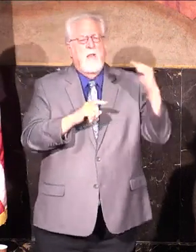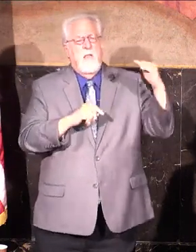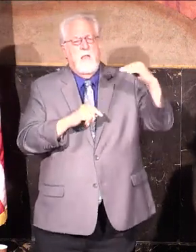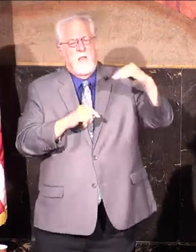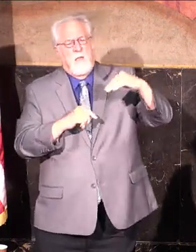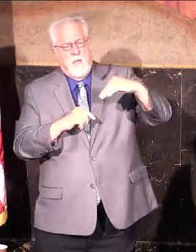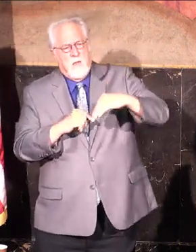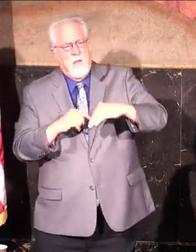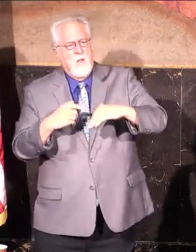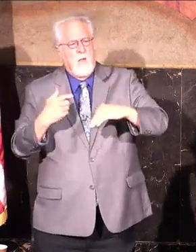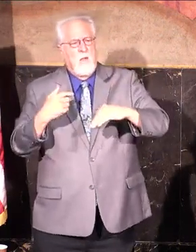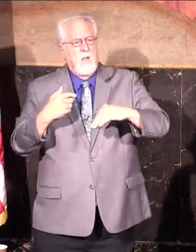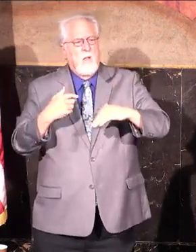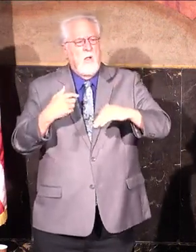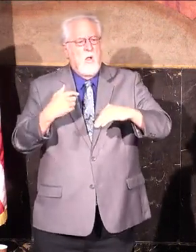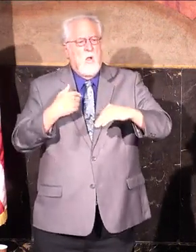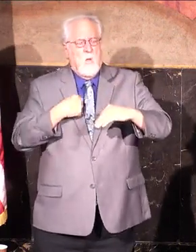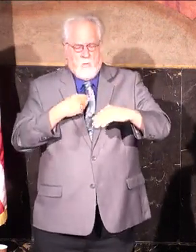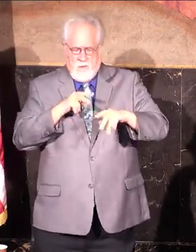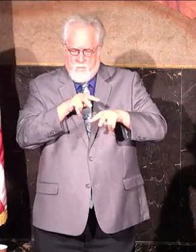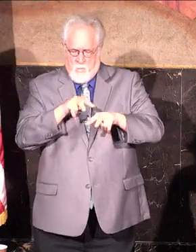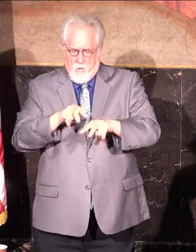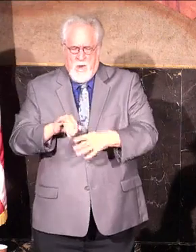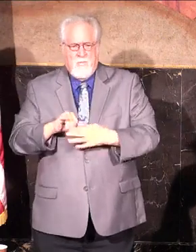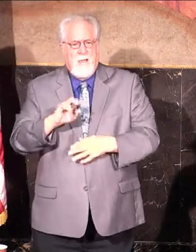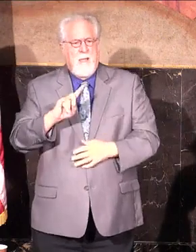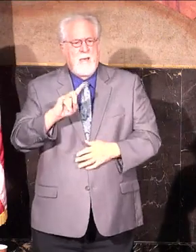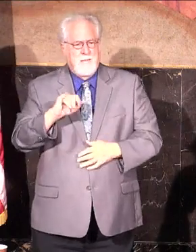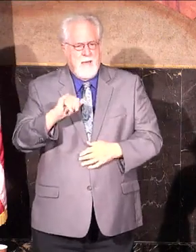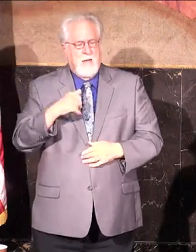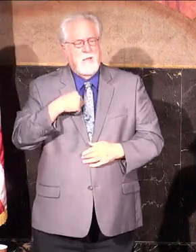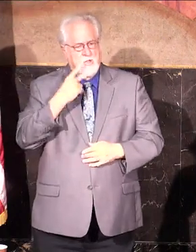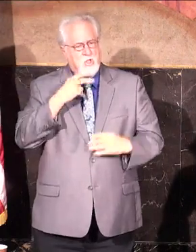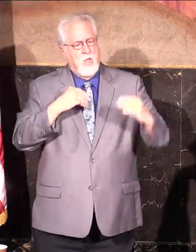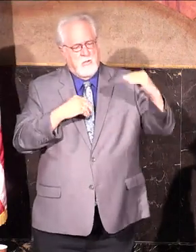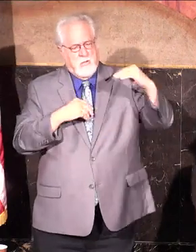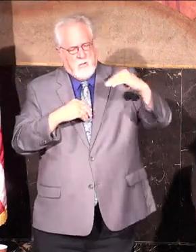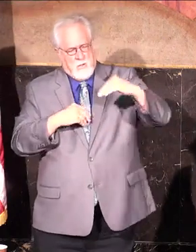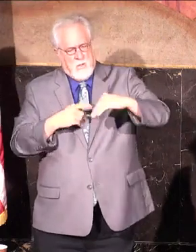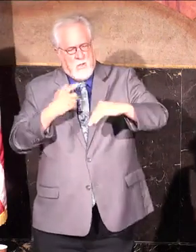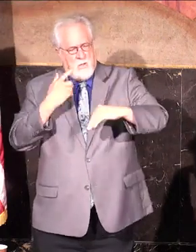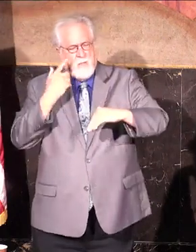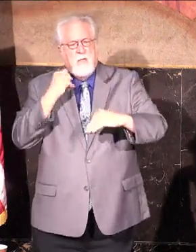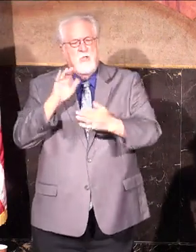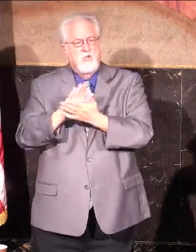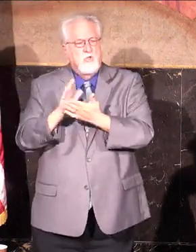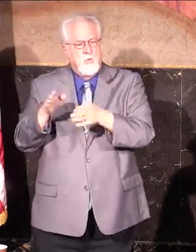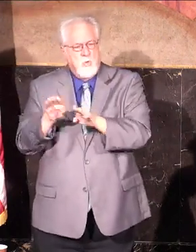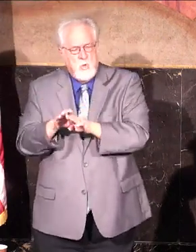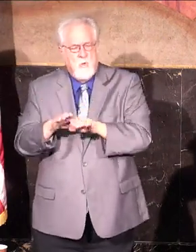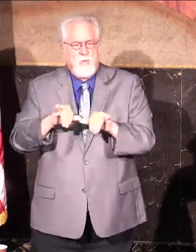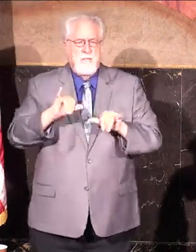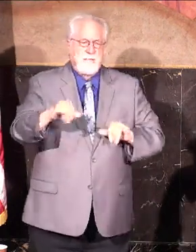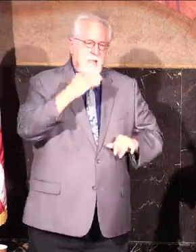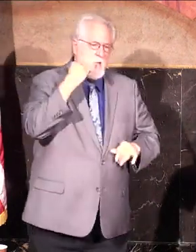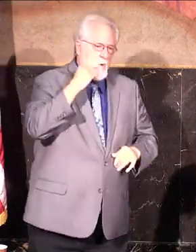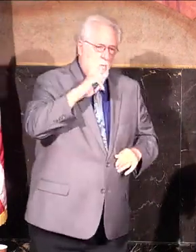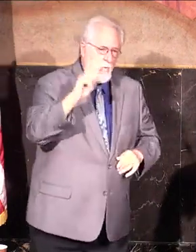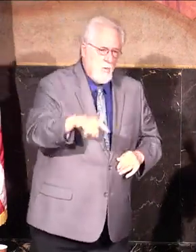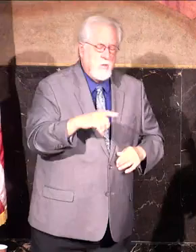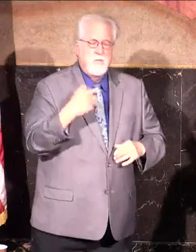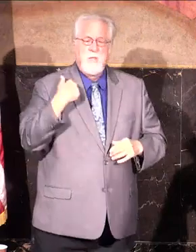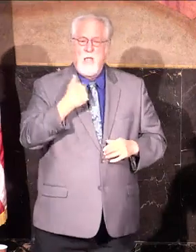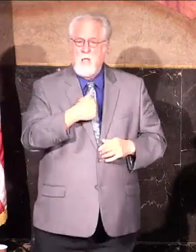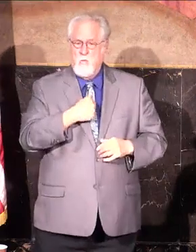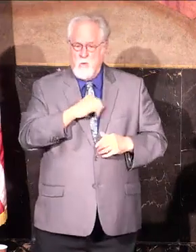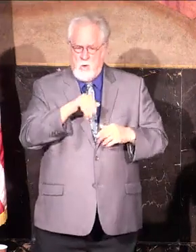school, we modeled the data as well, so we saw declines because of school closing and stay-at-home orders, and we were